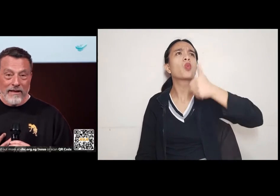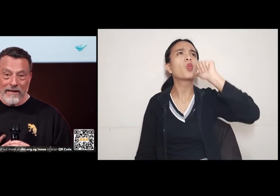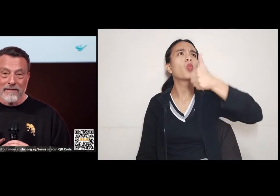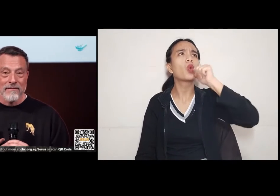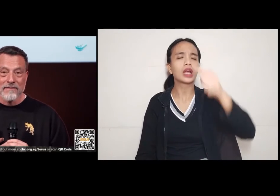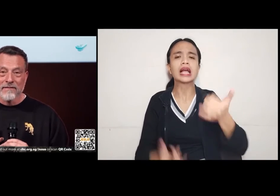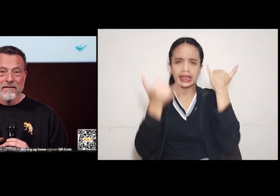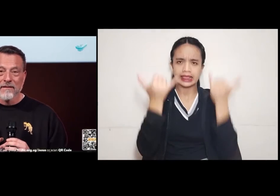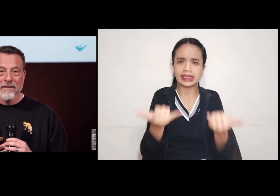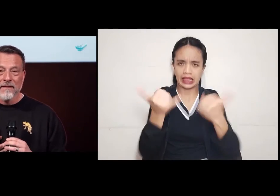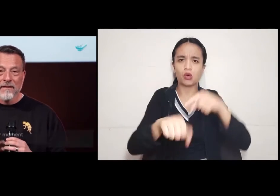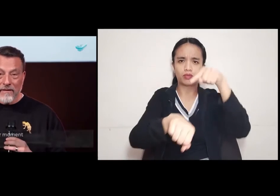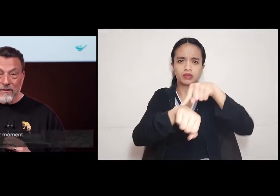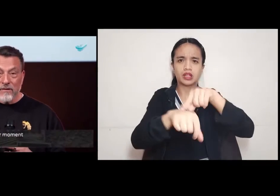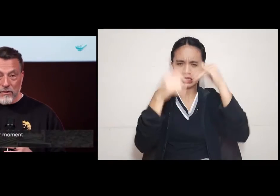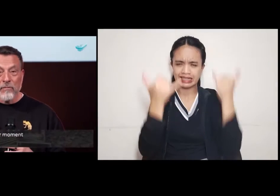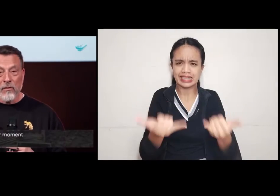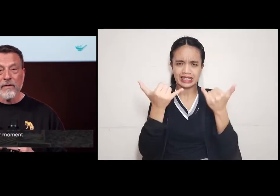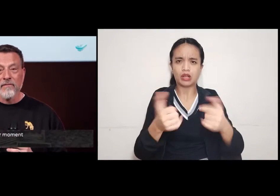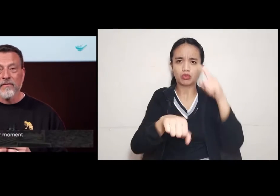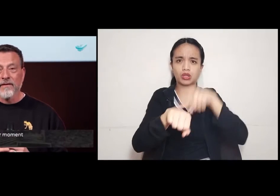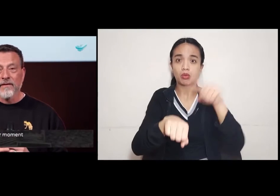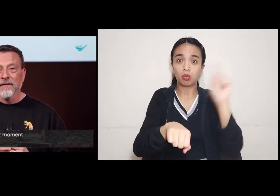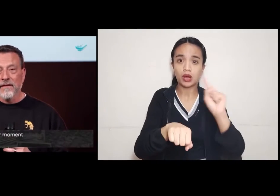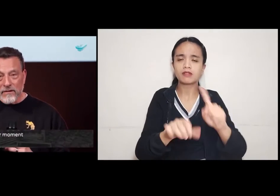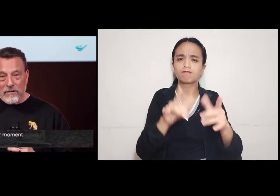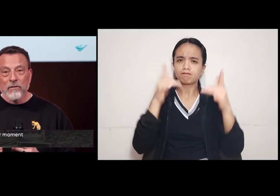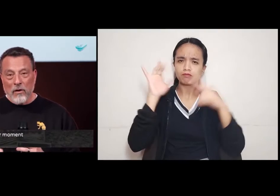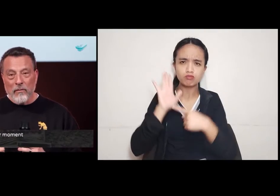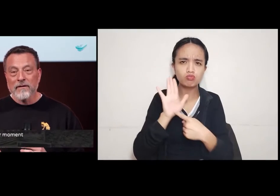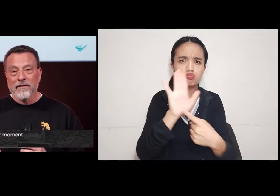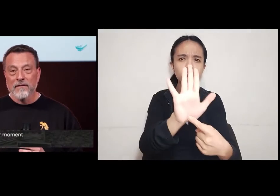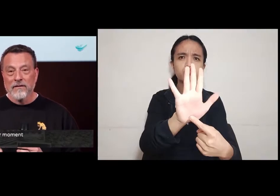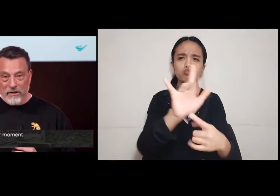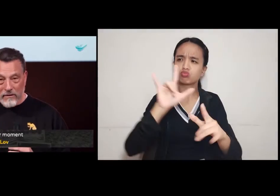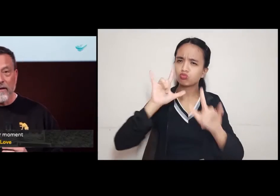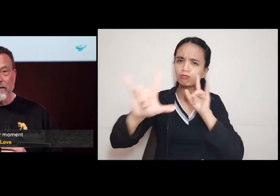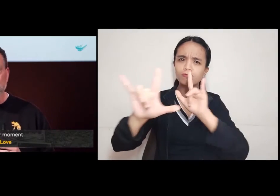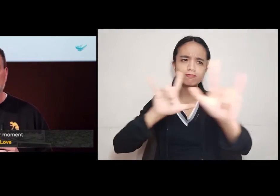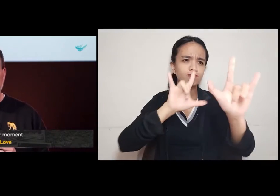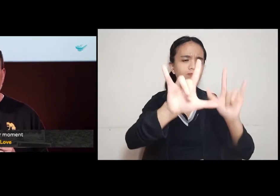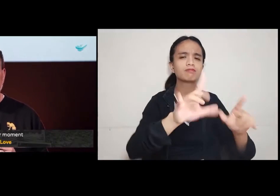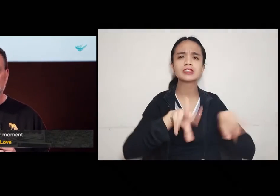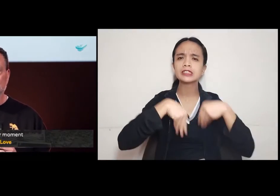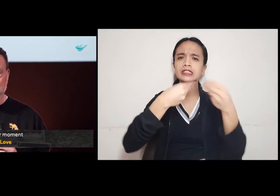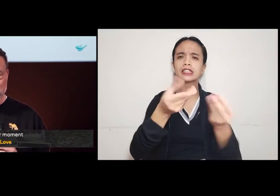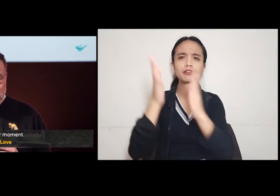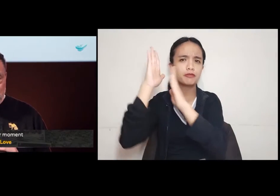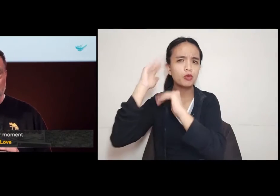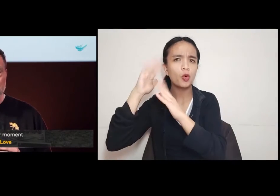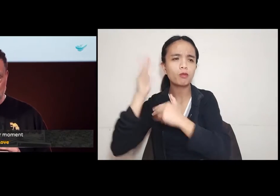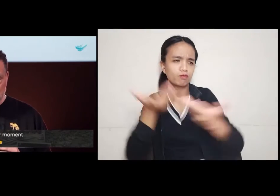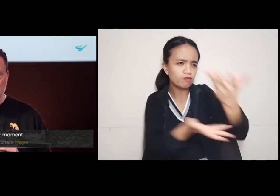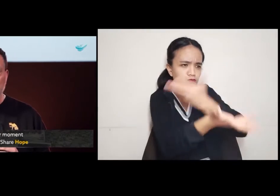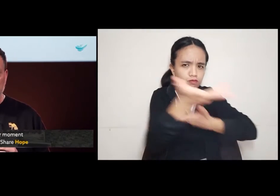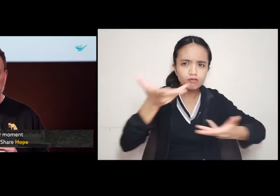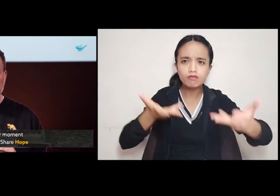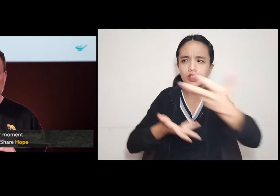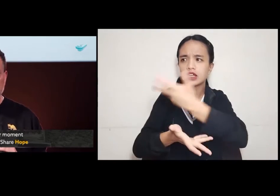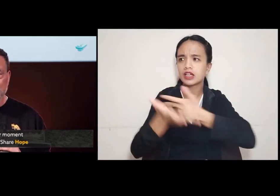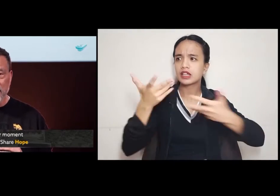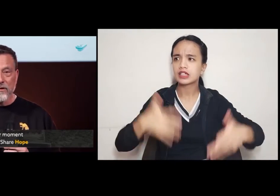waiting for daylight. This is your moment. This is your moment to share love. This is your moment to share